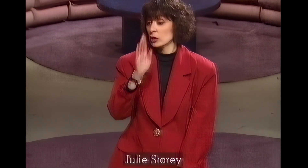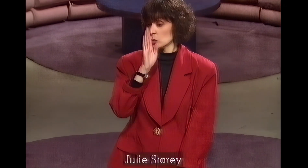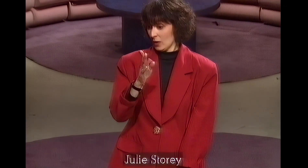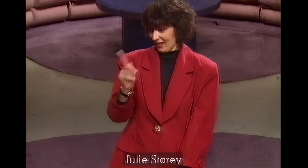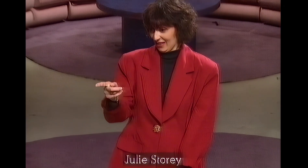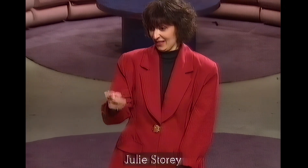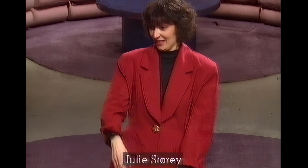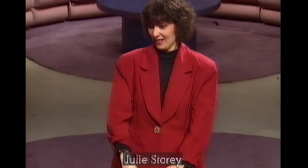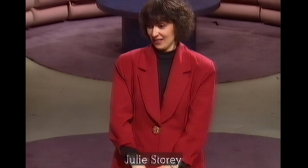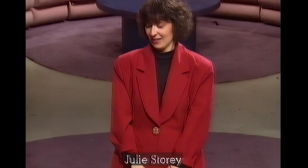Julie Story.